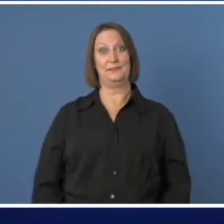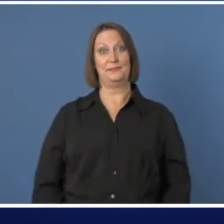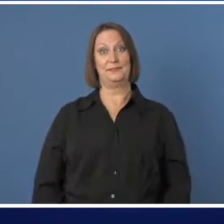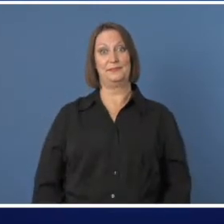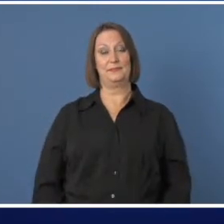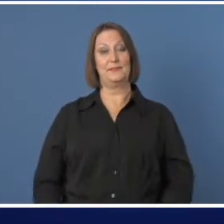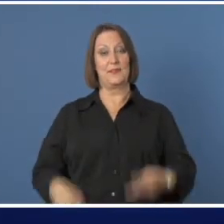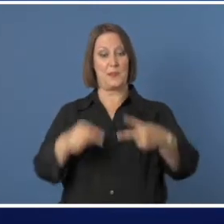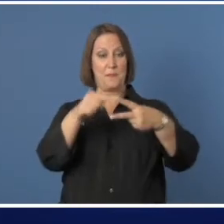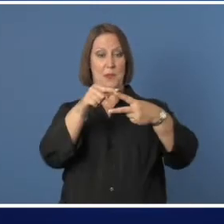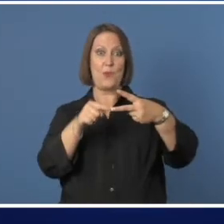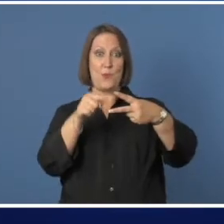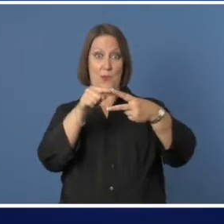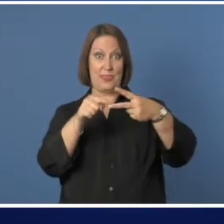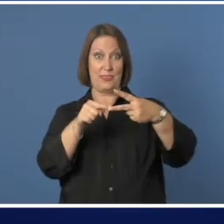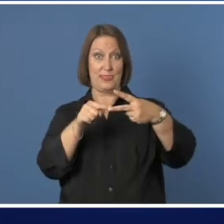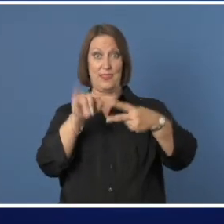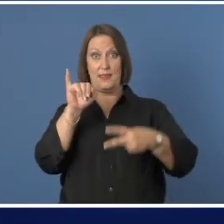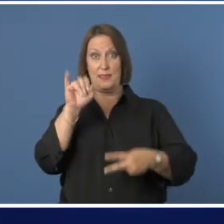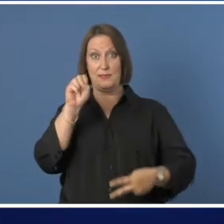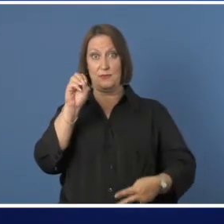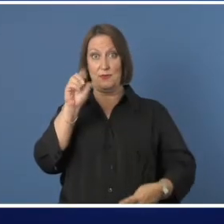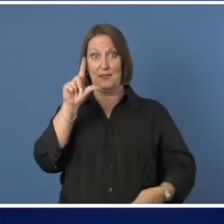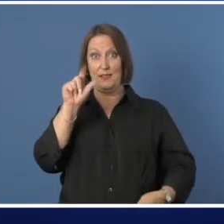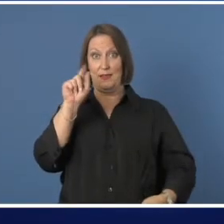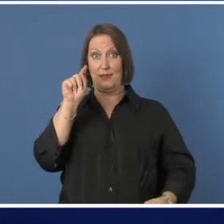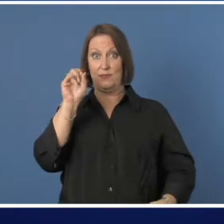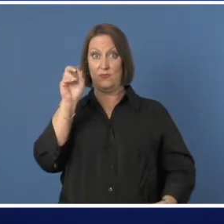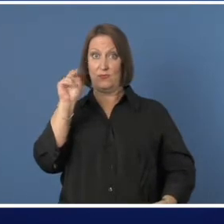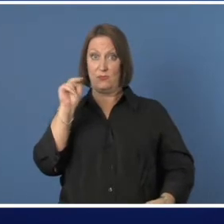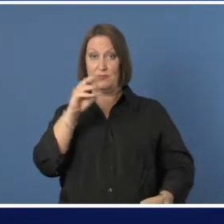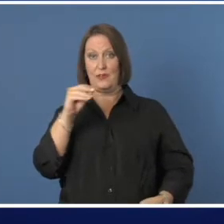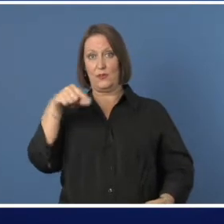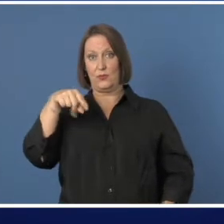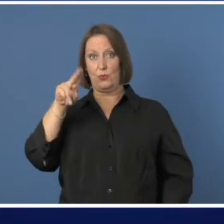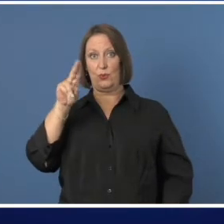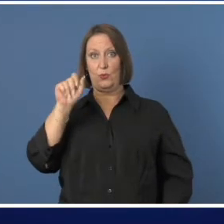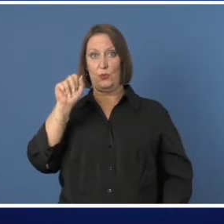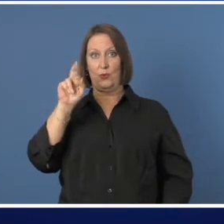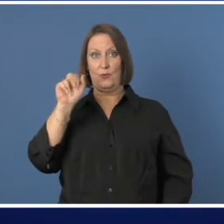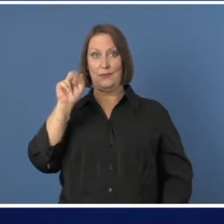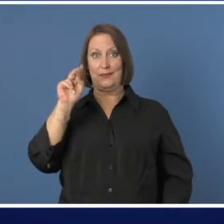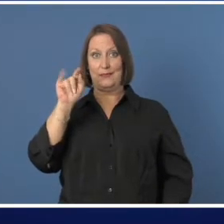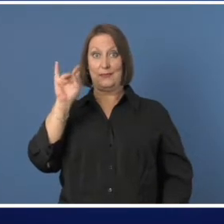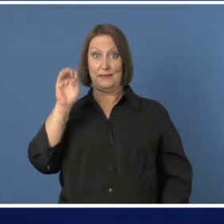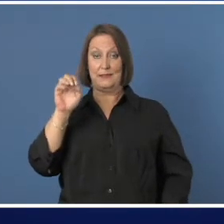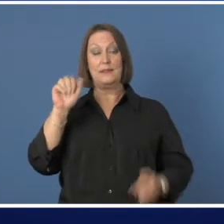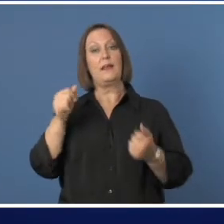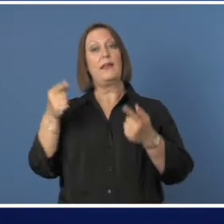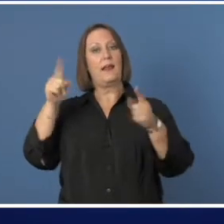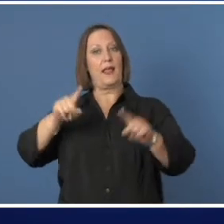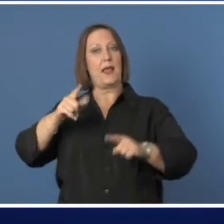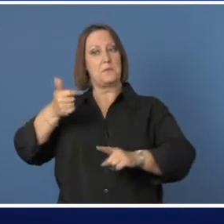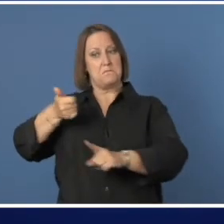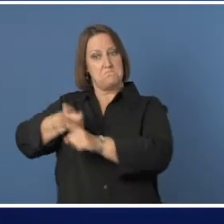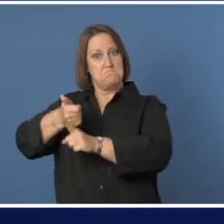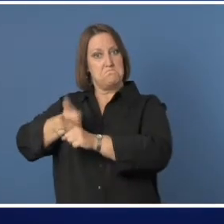Quarantine isolation and quarantine may be conducted on a voluntary basis